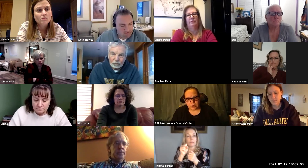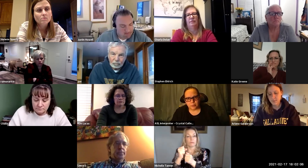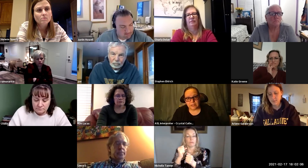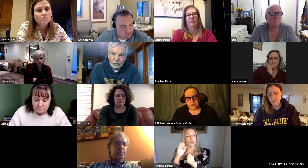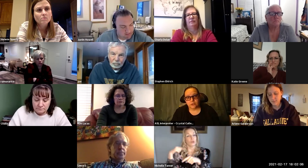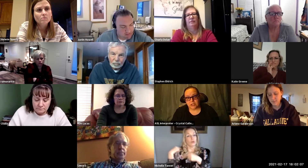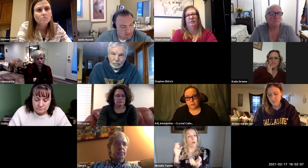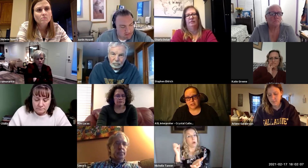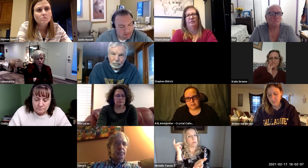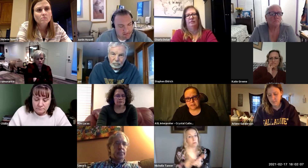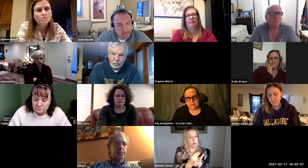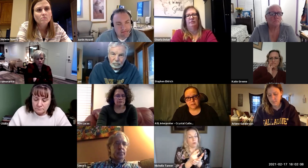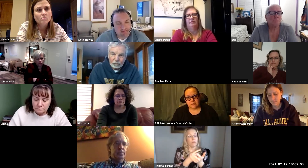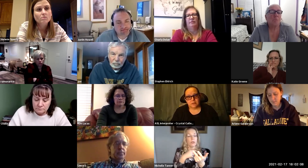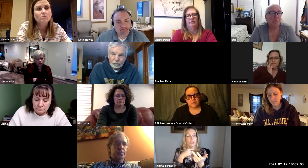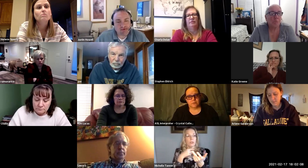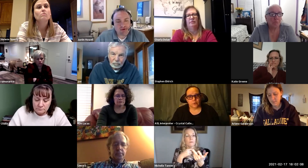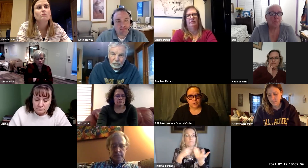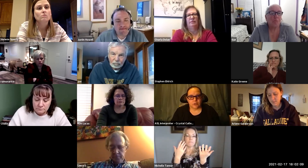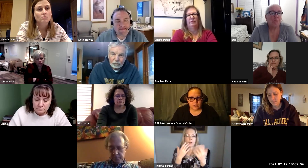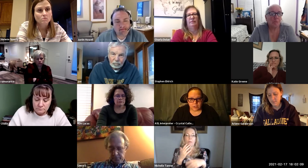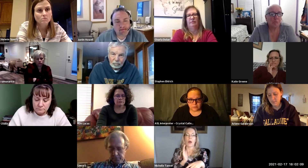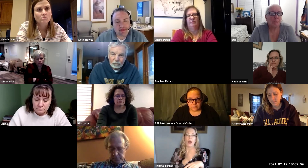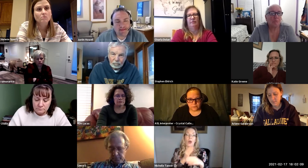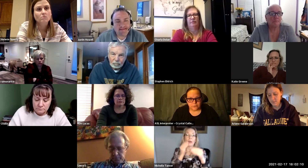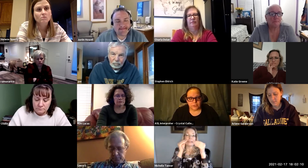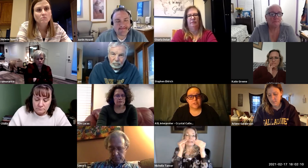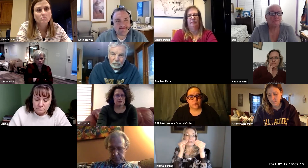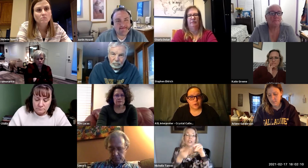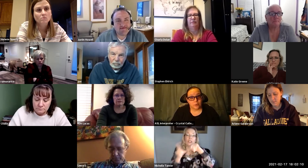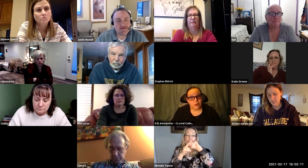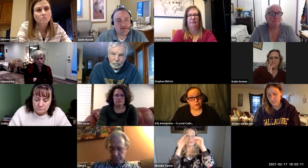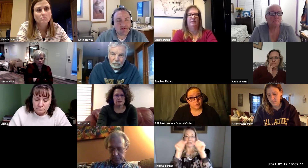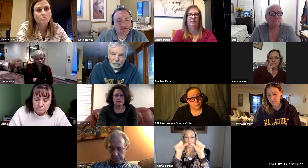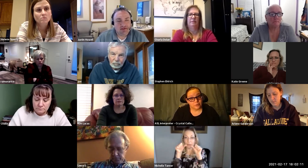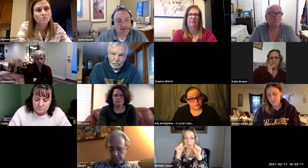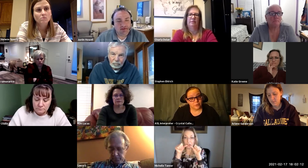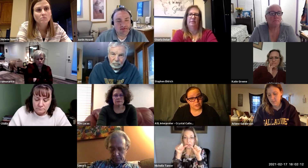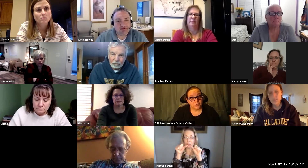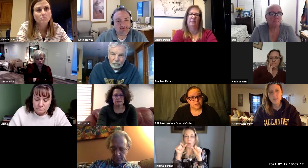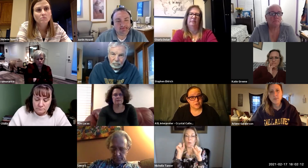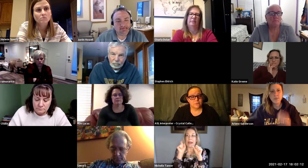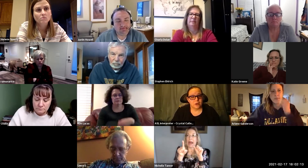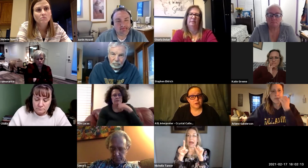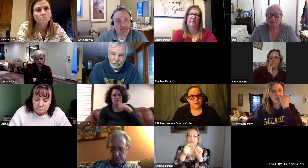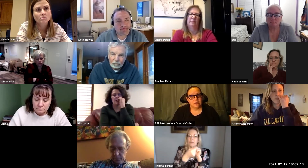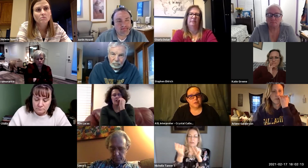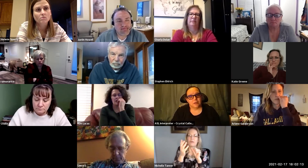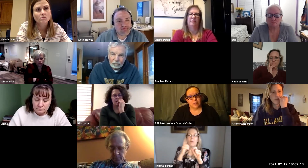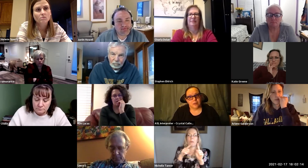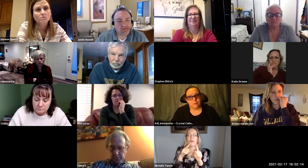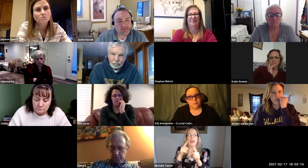some property near JMS for field. So we're looking good so far.